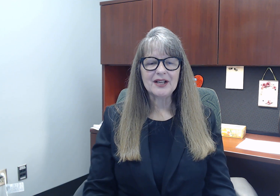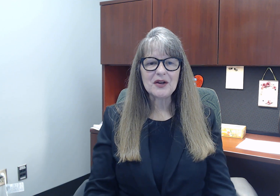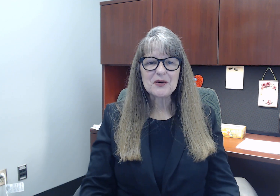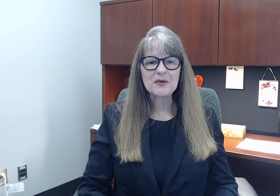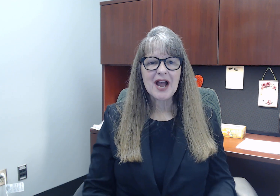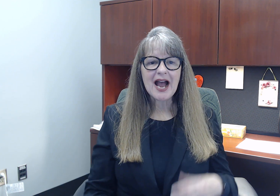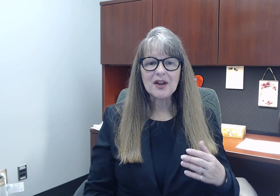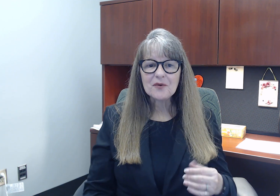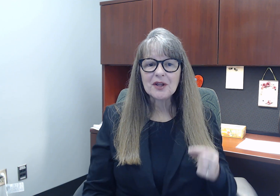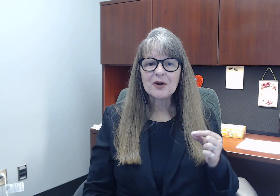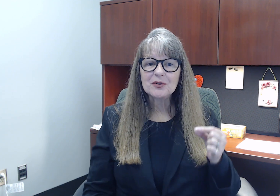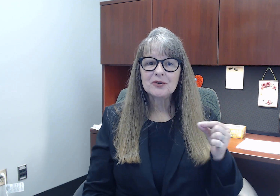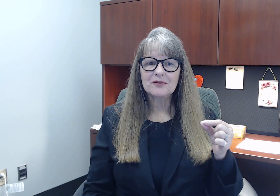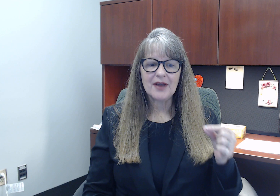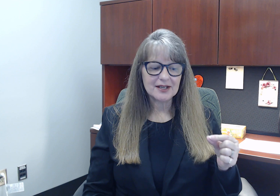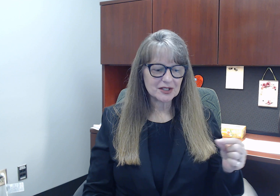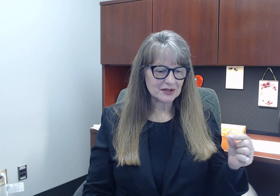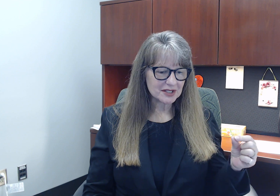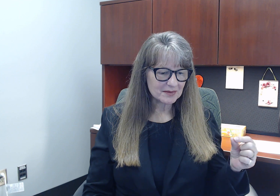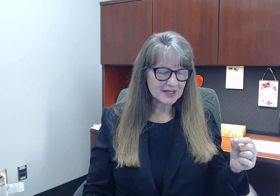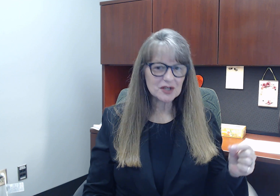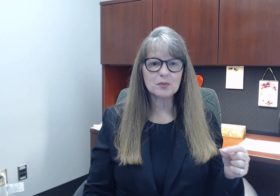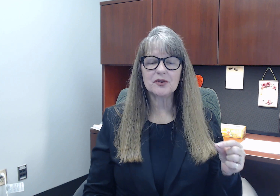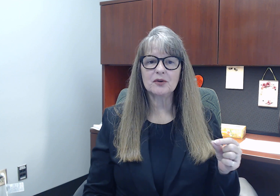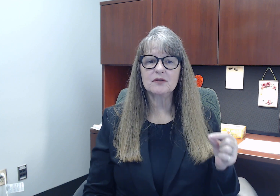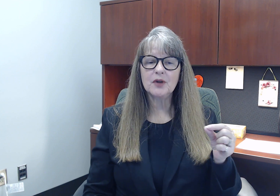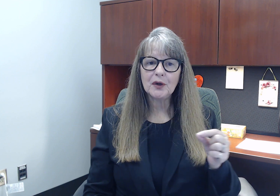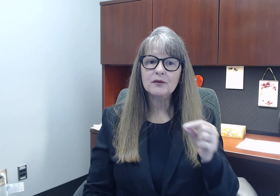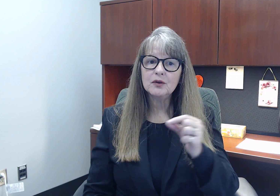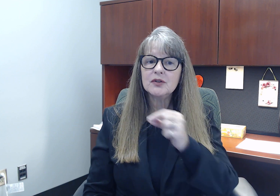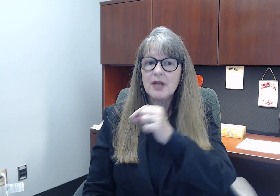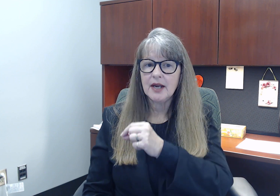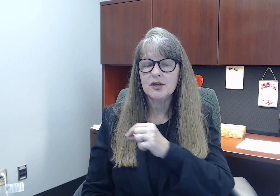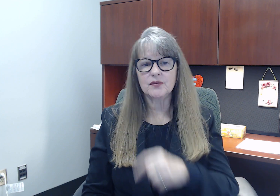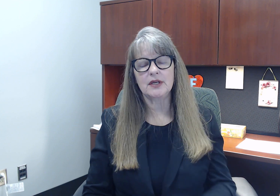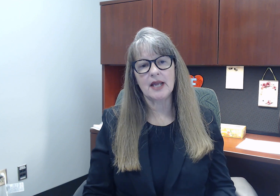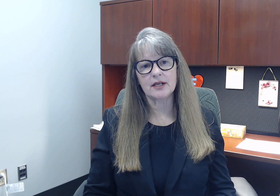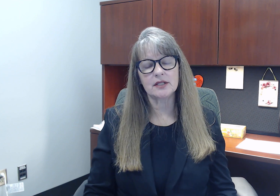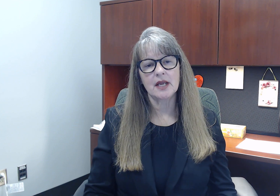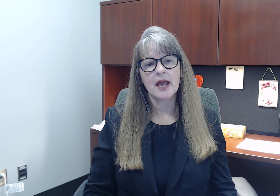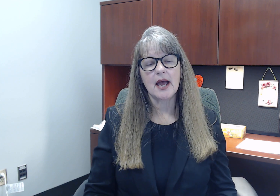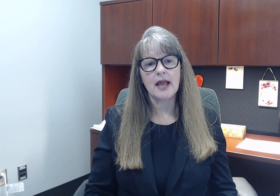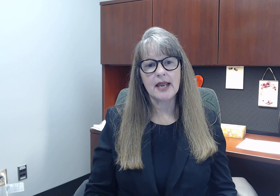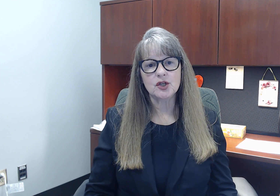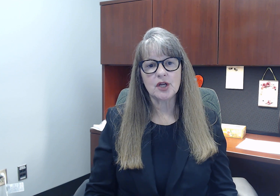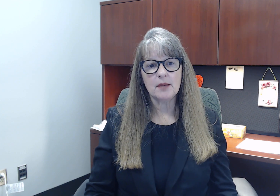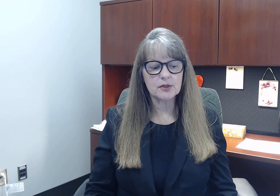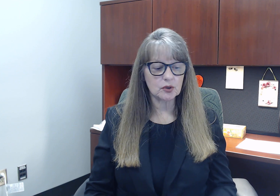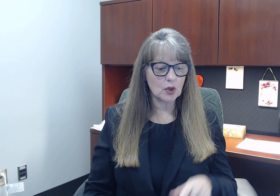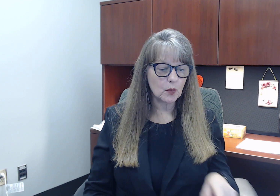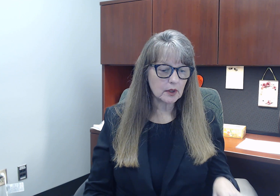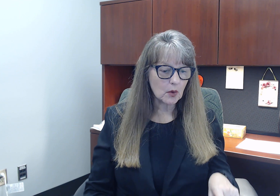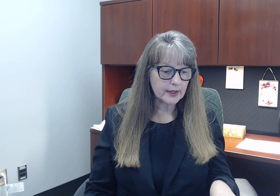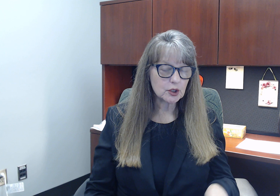Hello. I don't want to go too fast on some of these, but there's very few signs for the next hand shapes. So we're going to